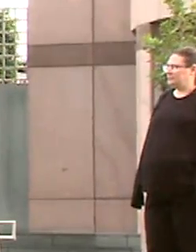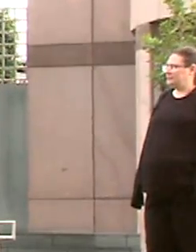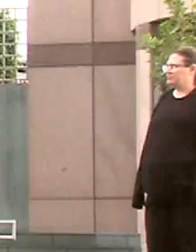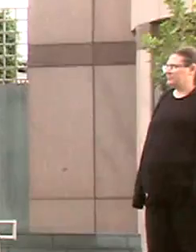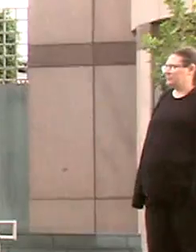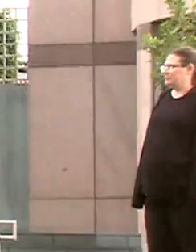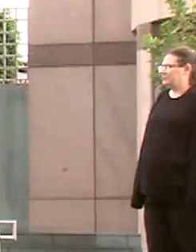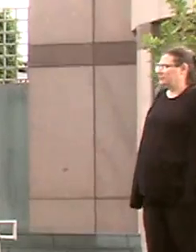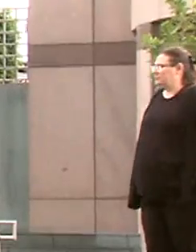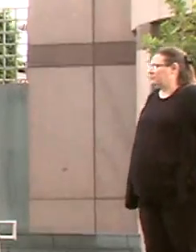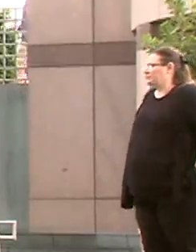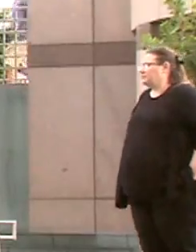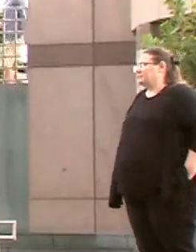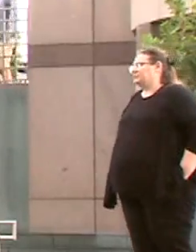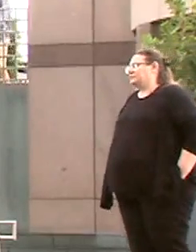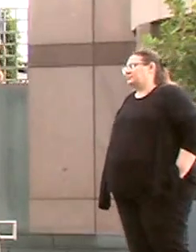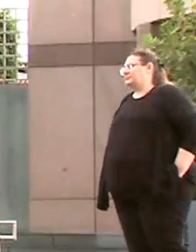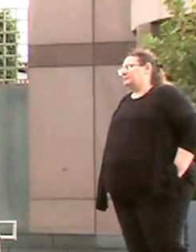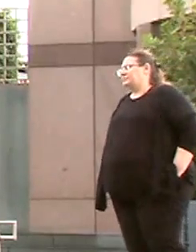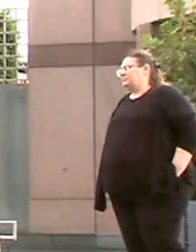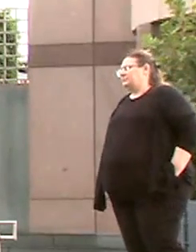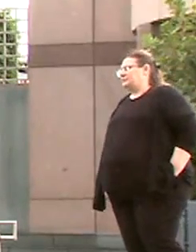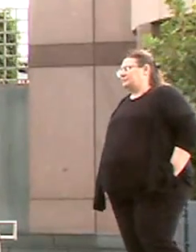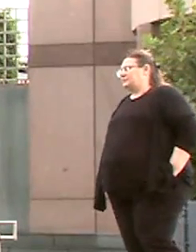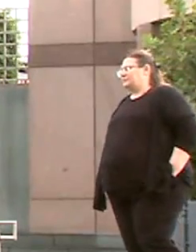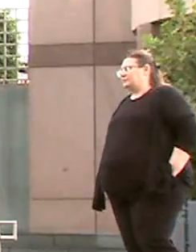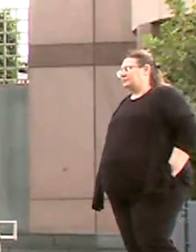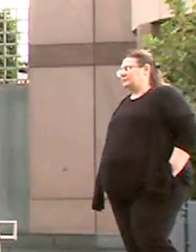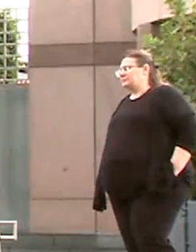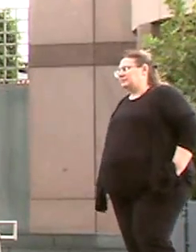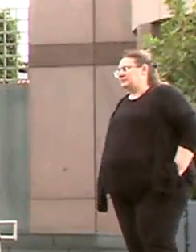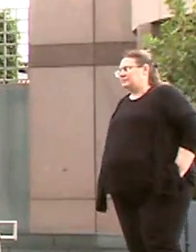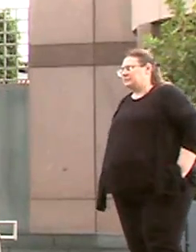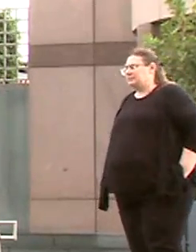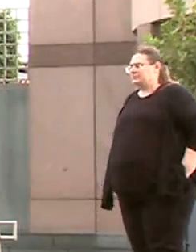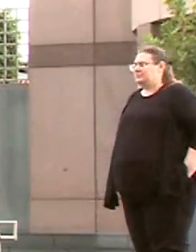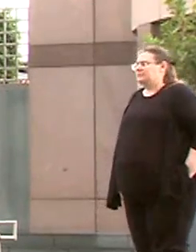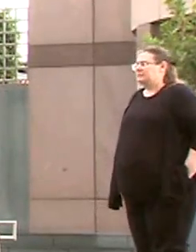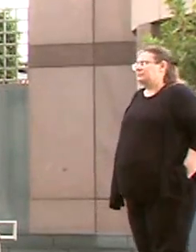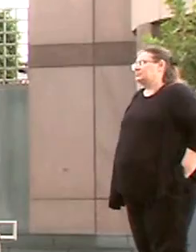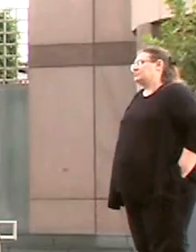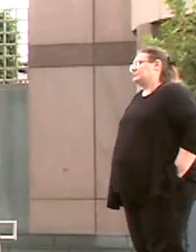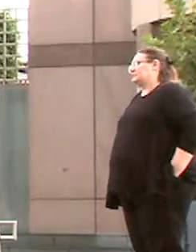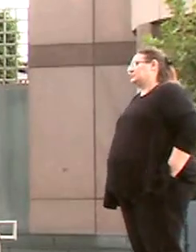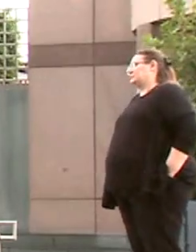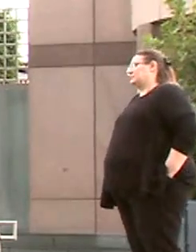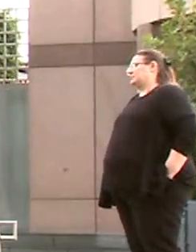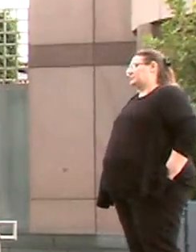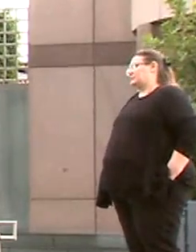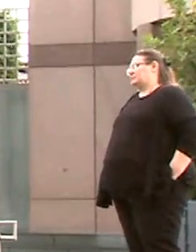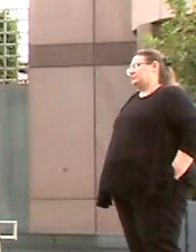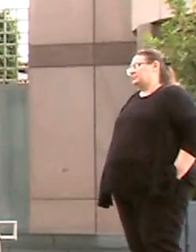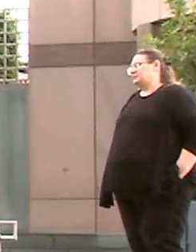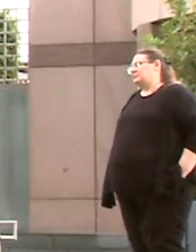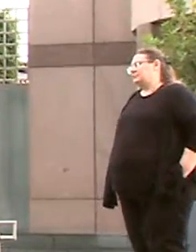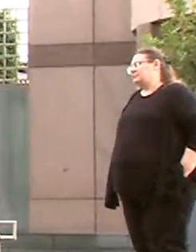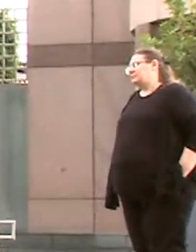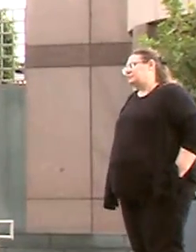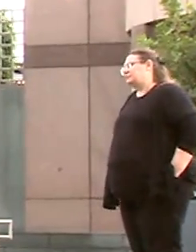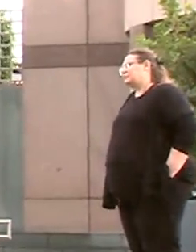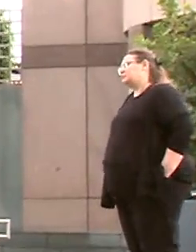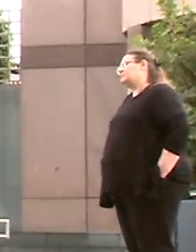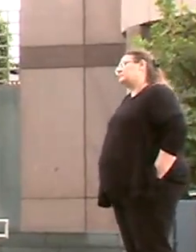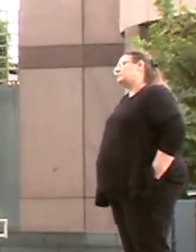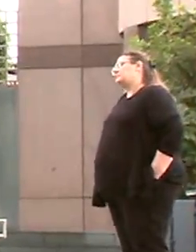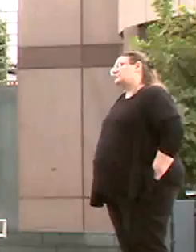to actually see lead characters as disabled. It would be great to have uh, more content